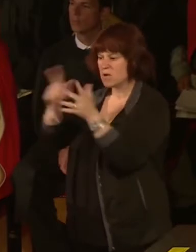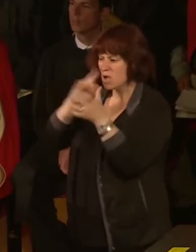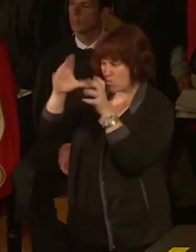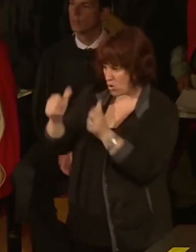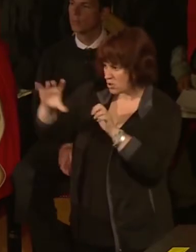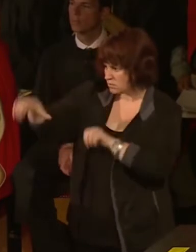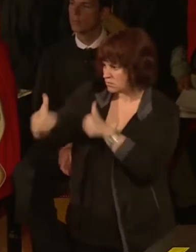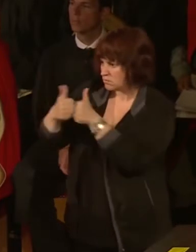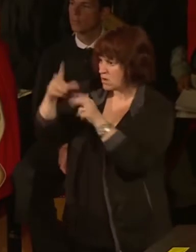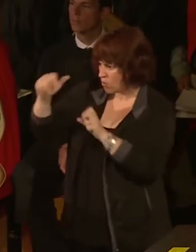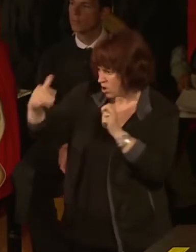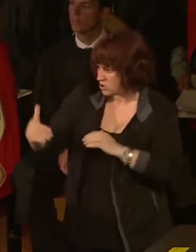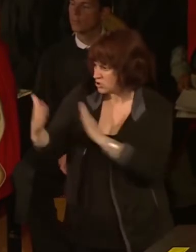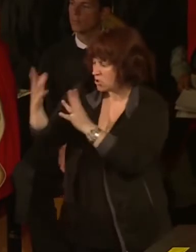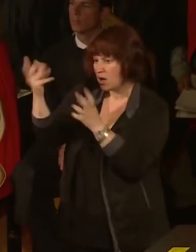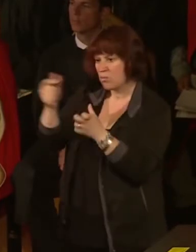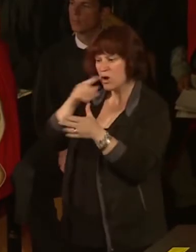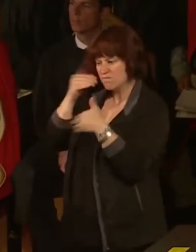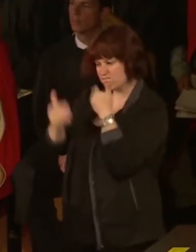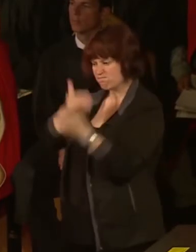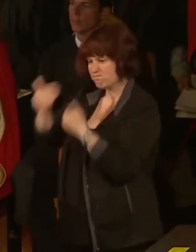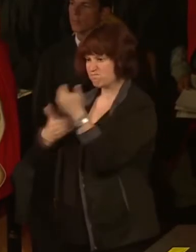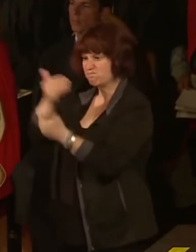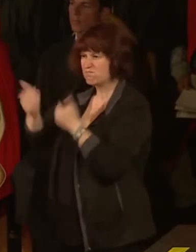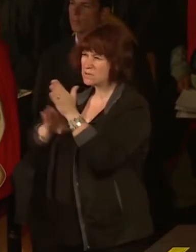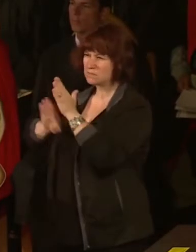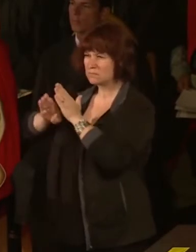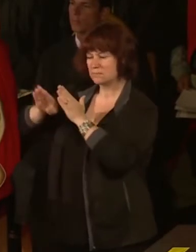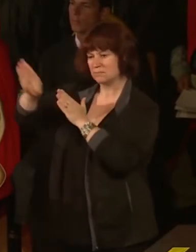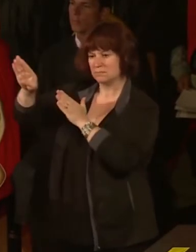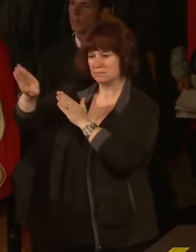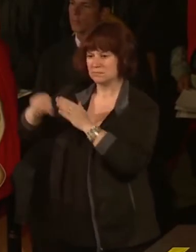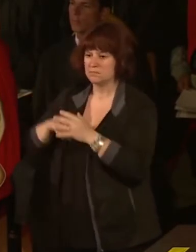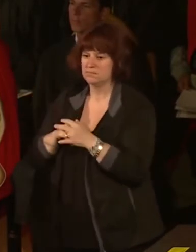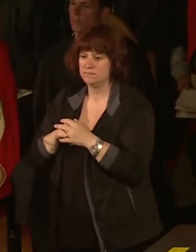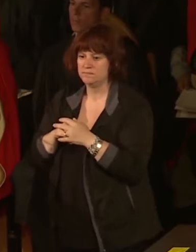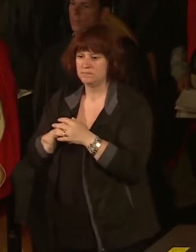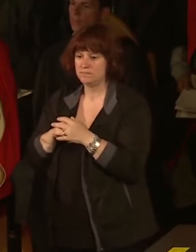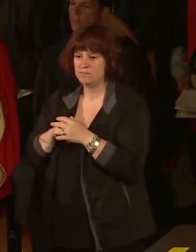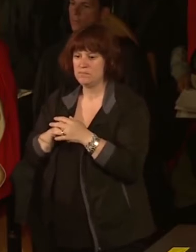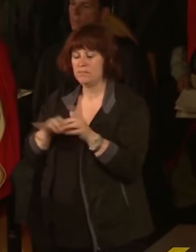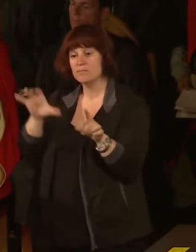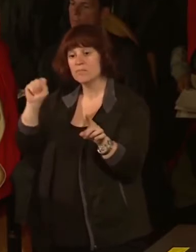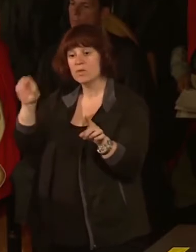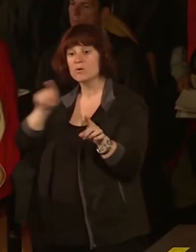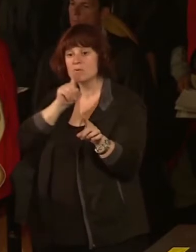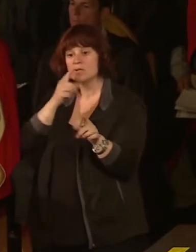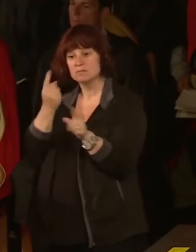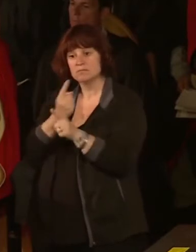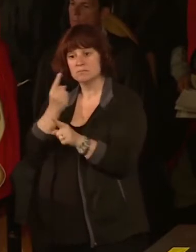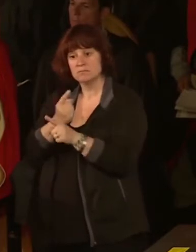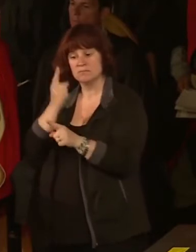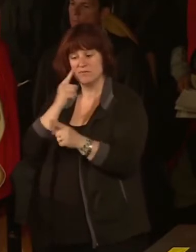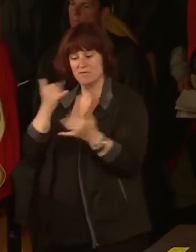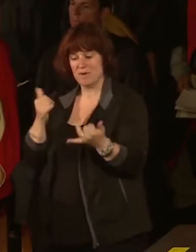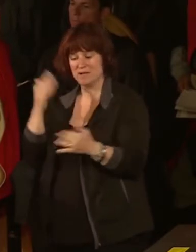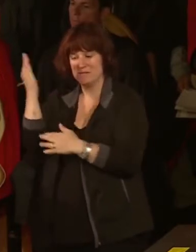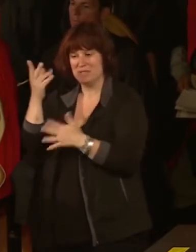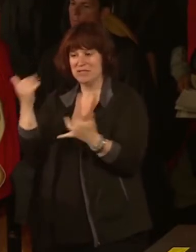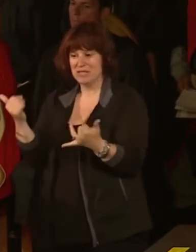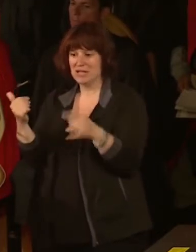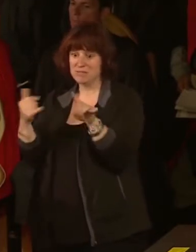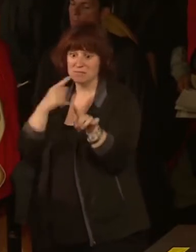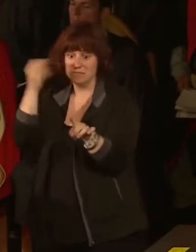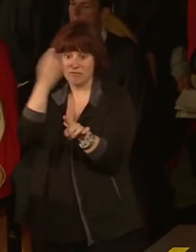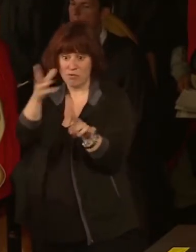fades forever and forever when we move. And as such, it would be appropriate for me to conclude this morning not by